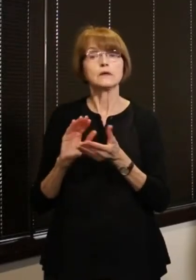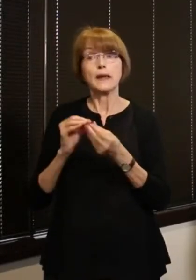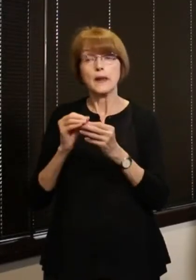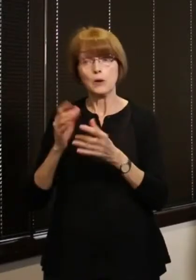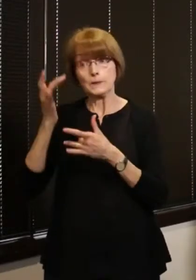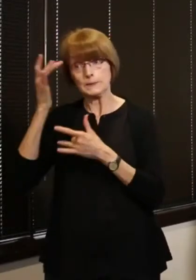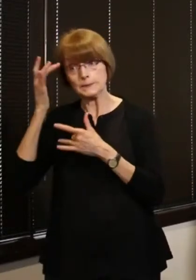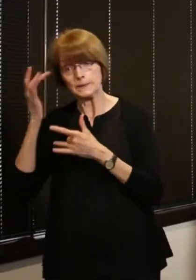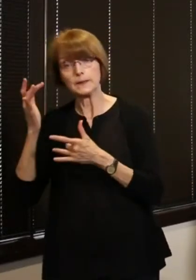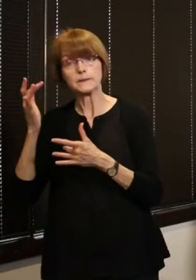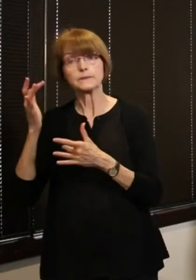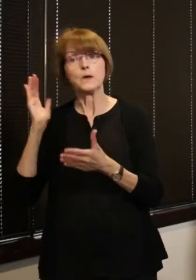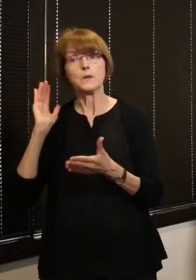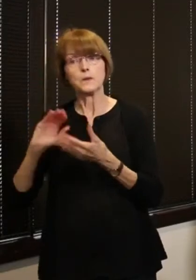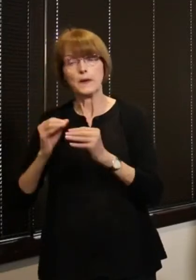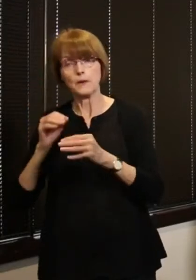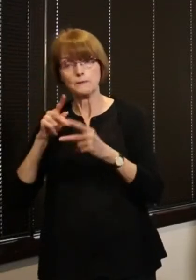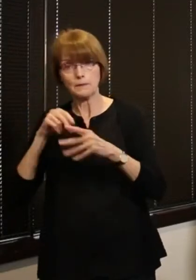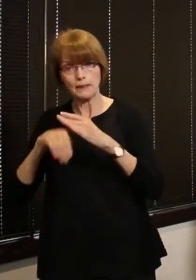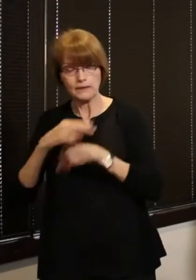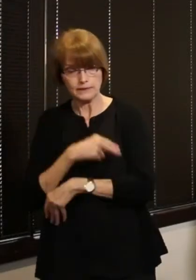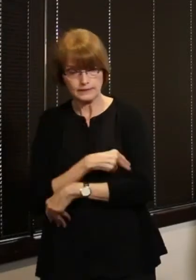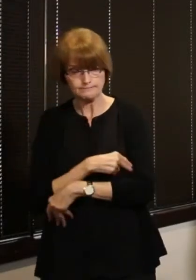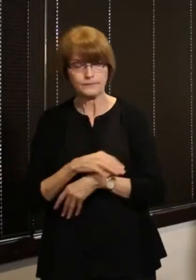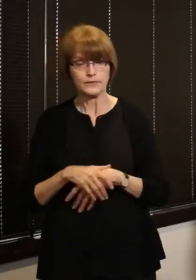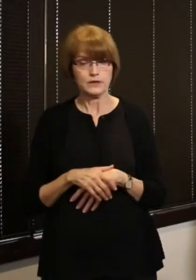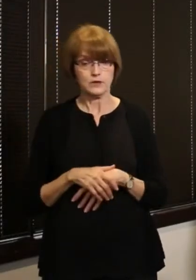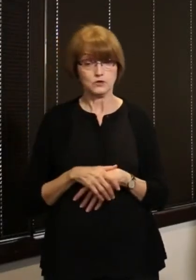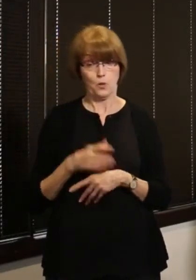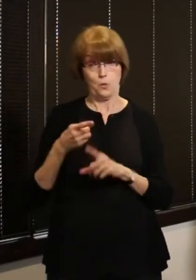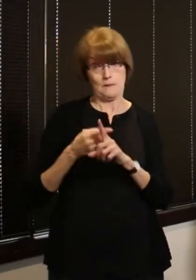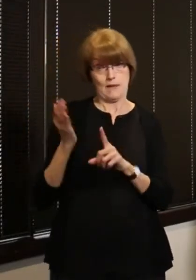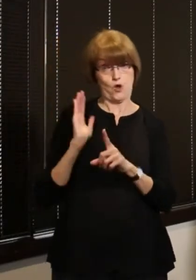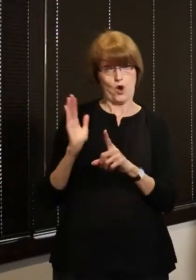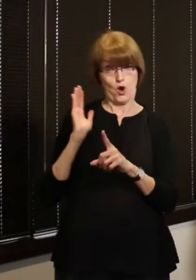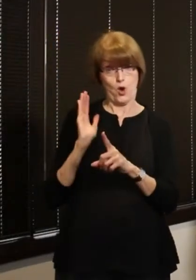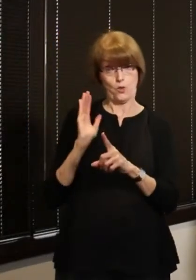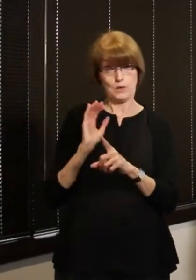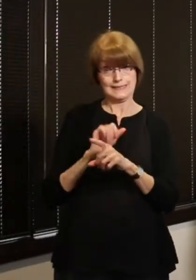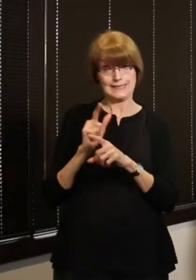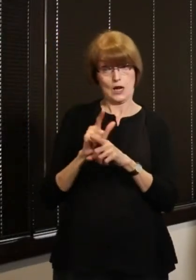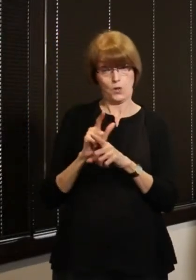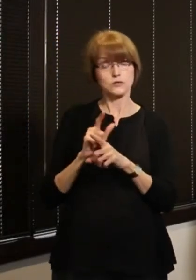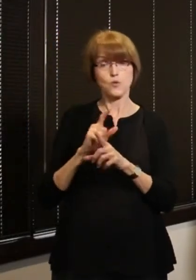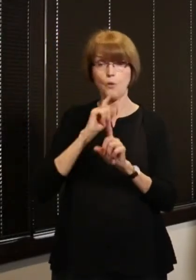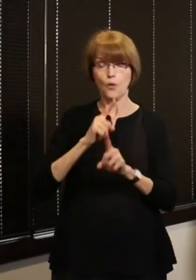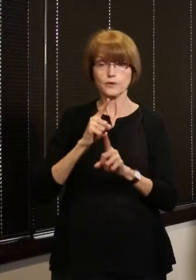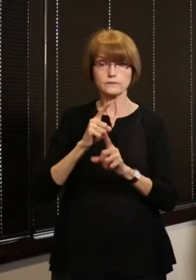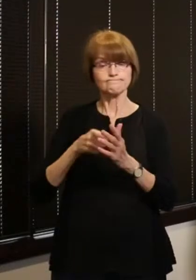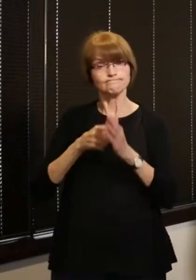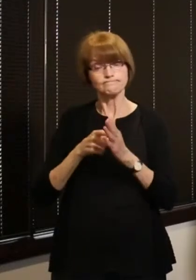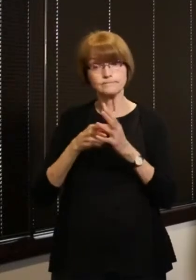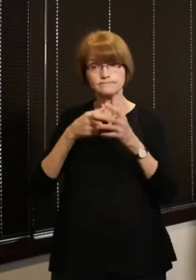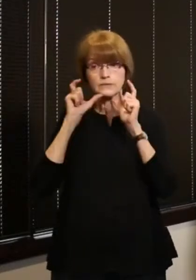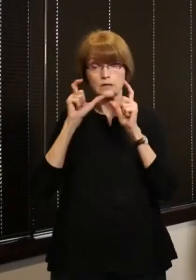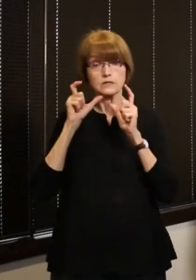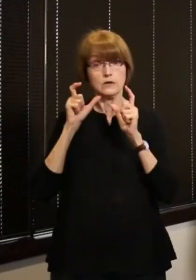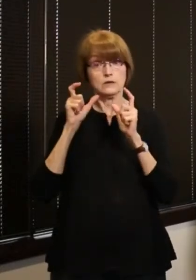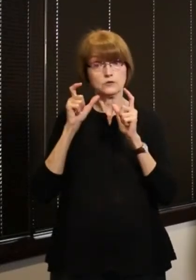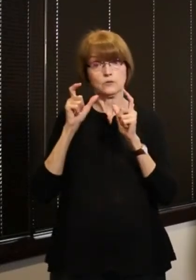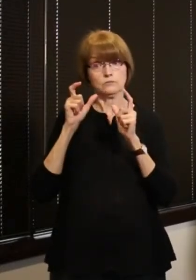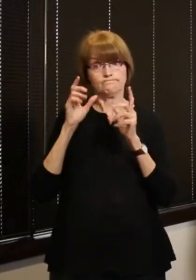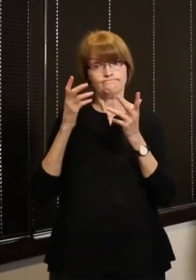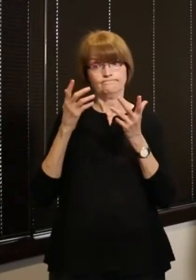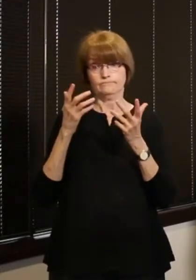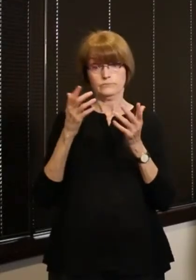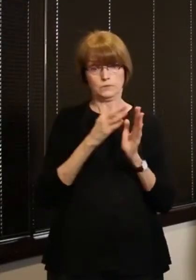close to 1 month since the mask mandates went into play here in St. Louis, are we starting to see any tangible evidence that they're keeping